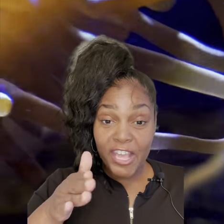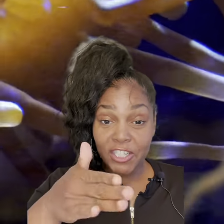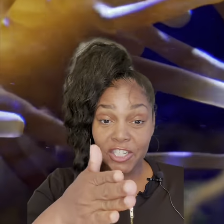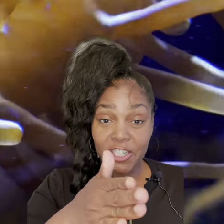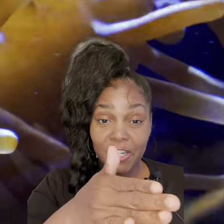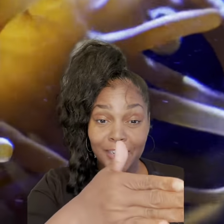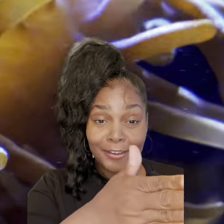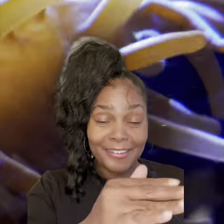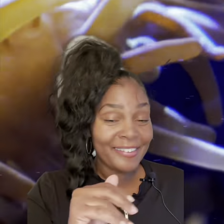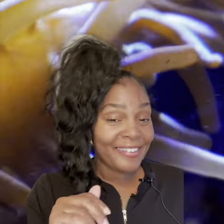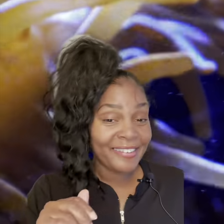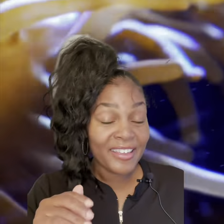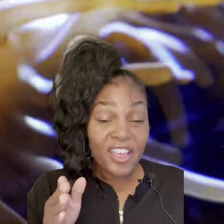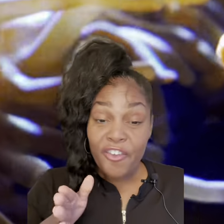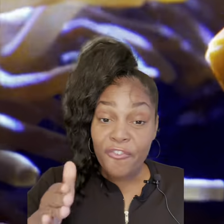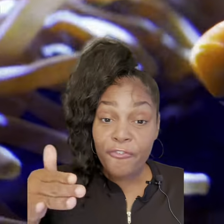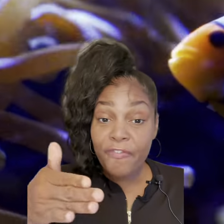Fish.